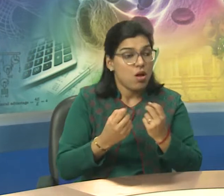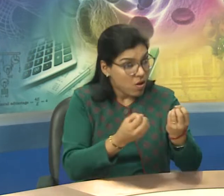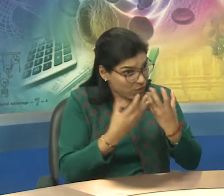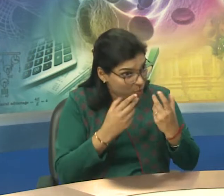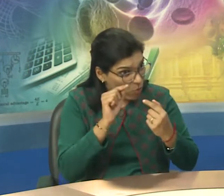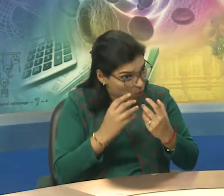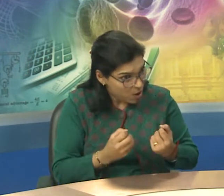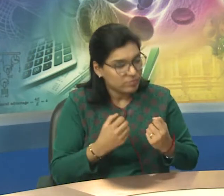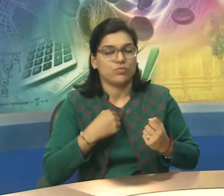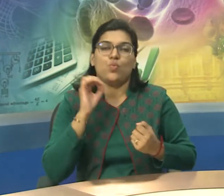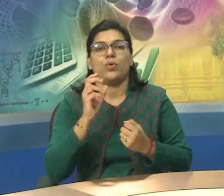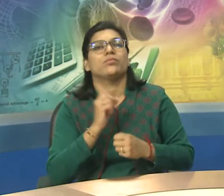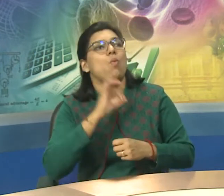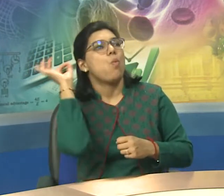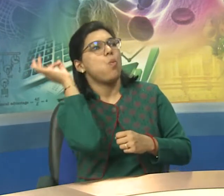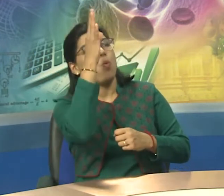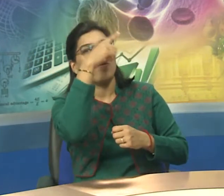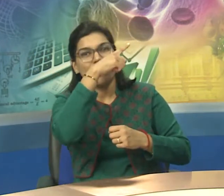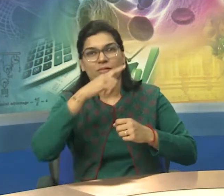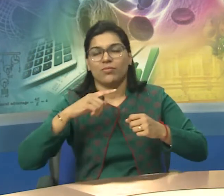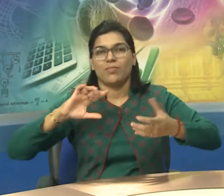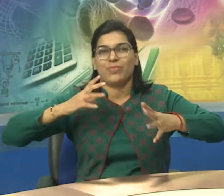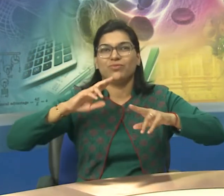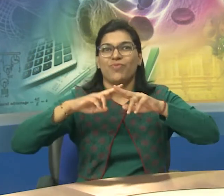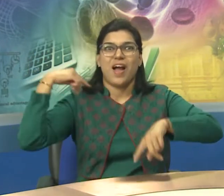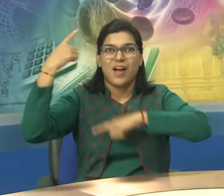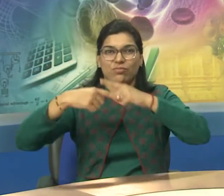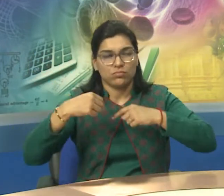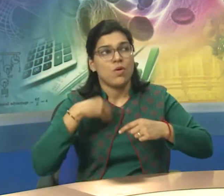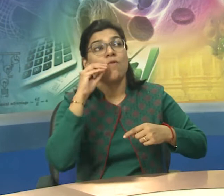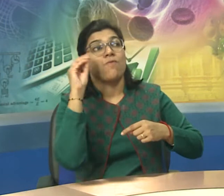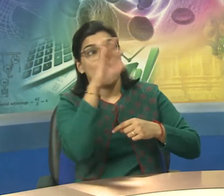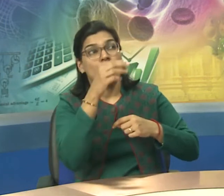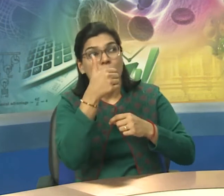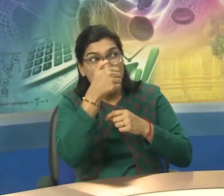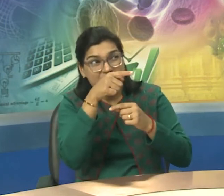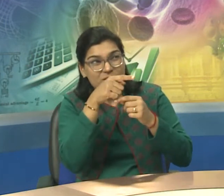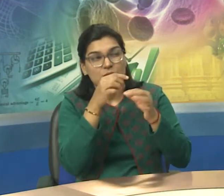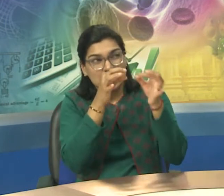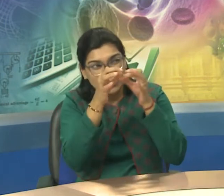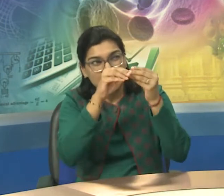acknowledging all the demands and wants of the customers.